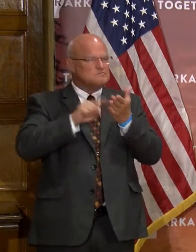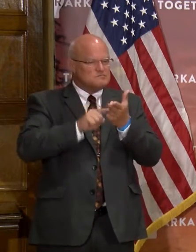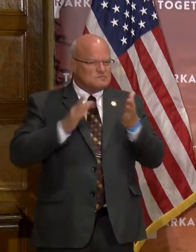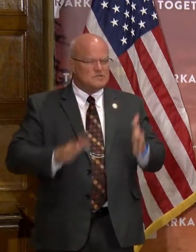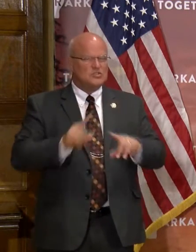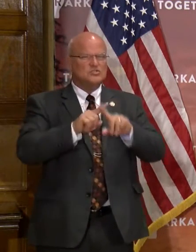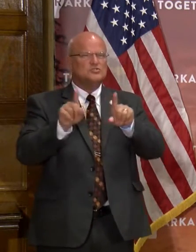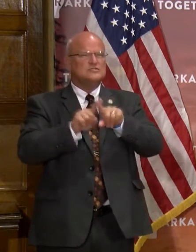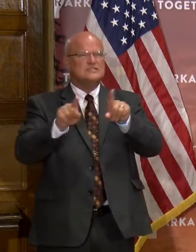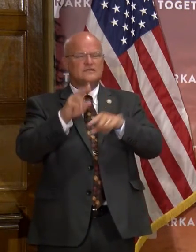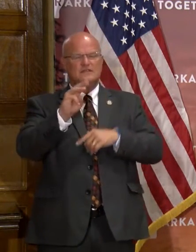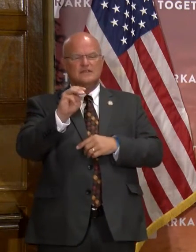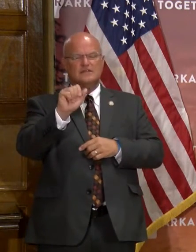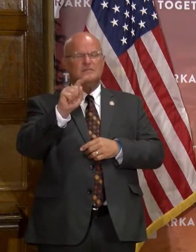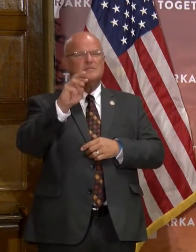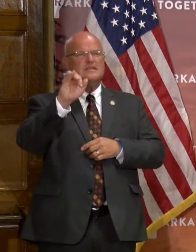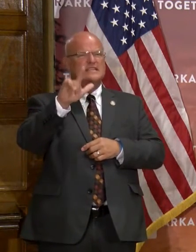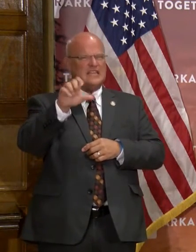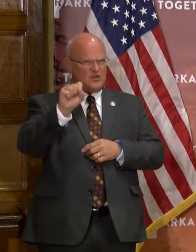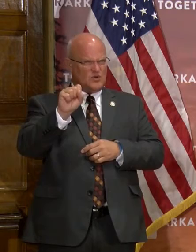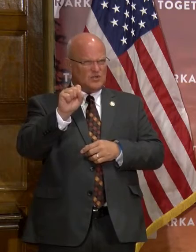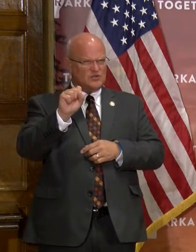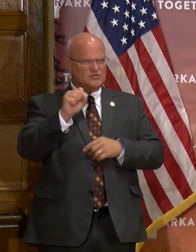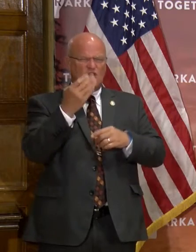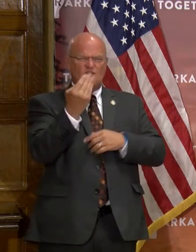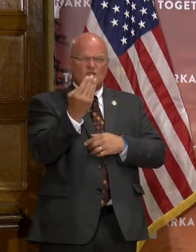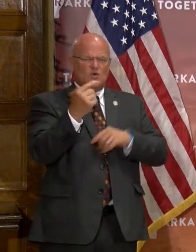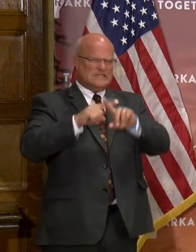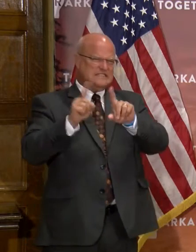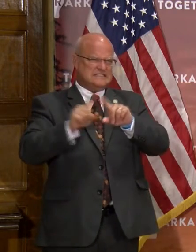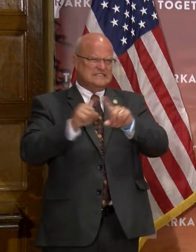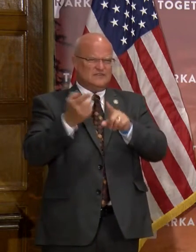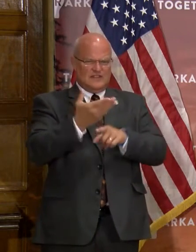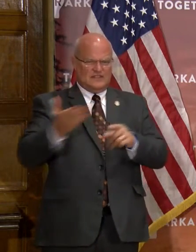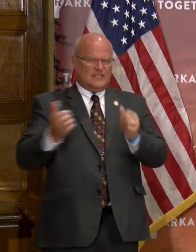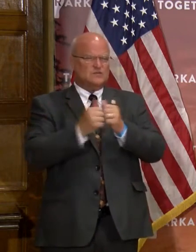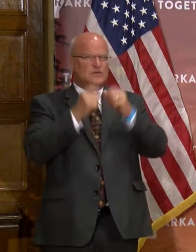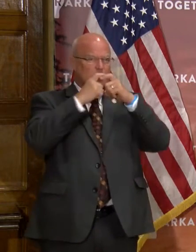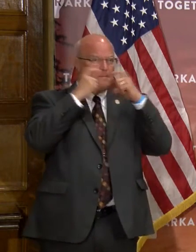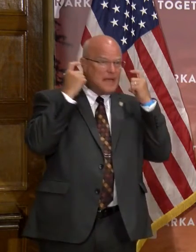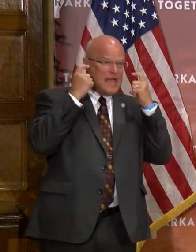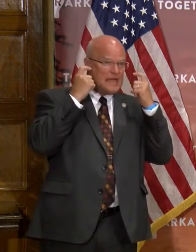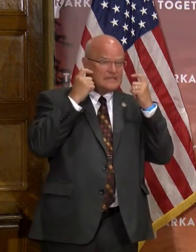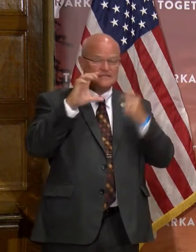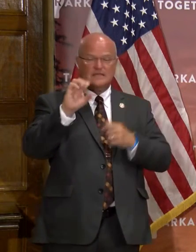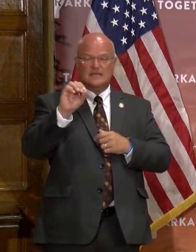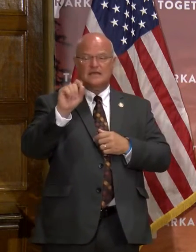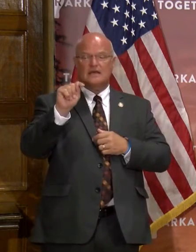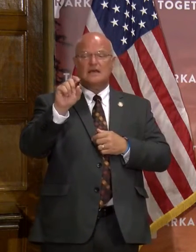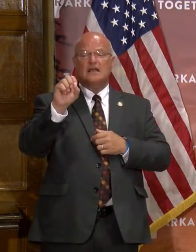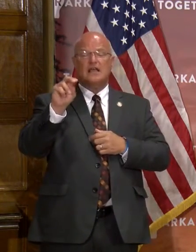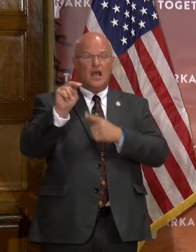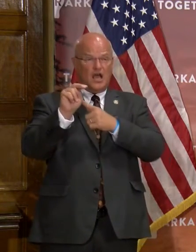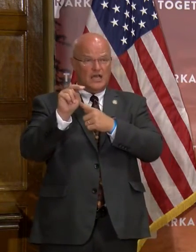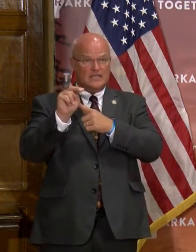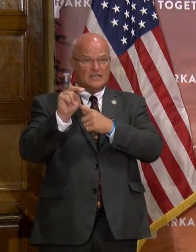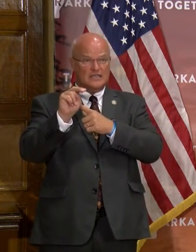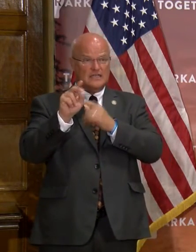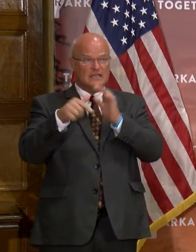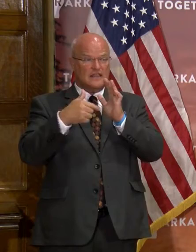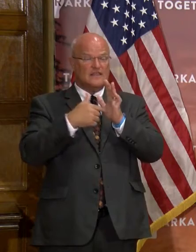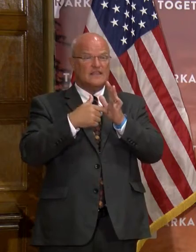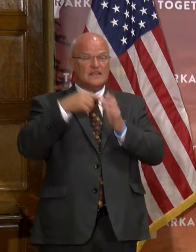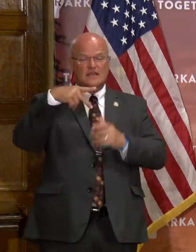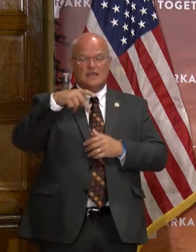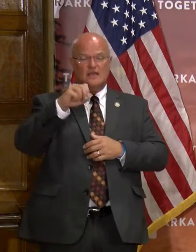different materials. I believe they looked at 14 different types of material with regard to masks. So cotton masks,